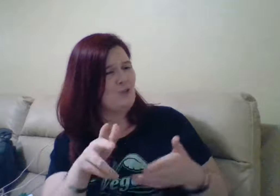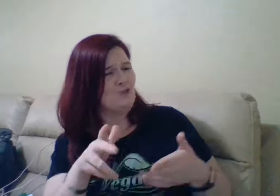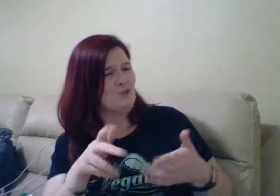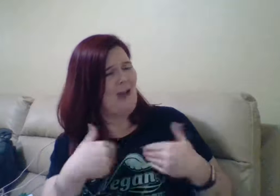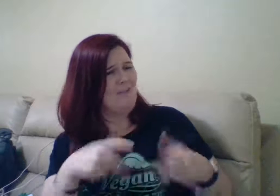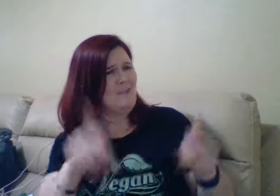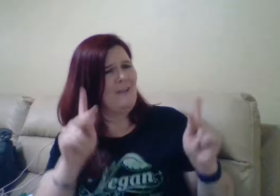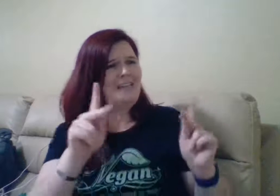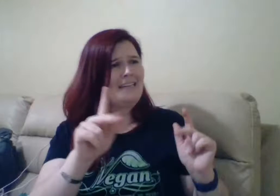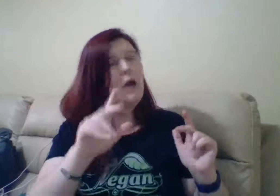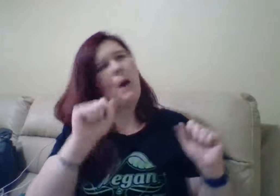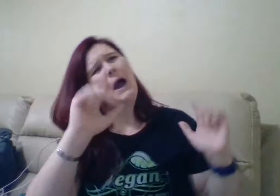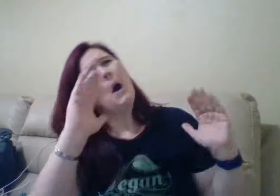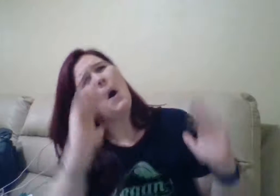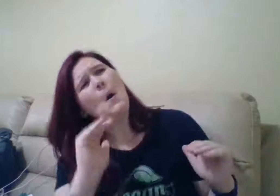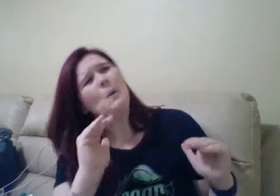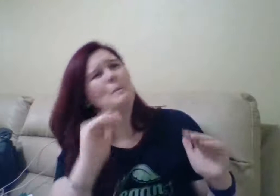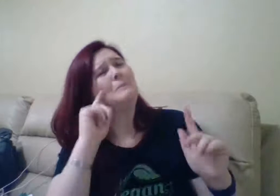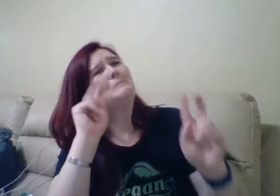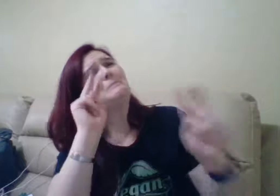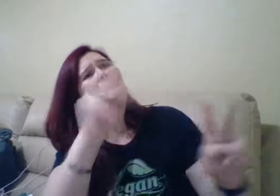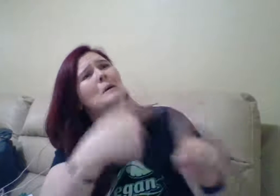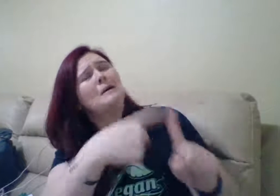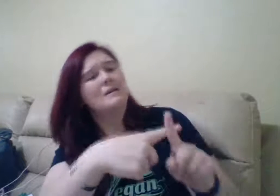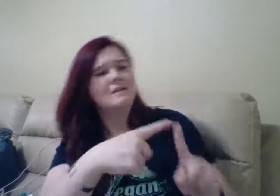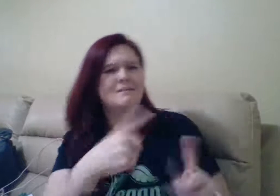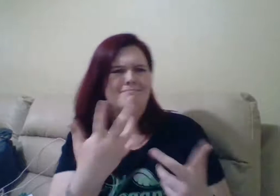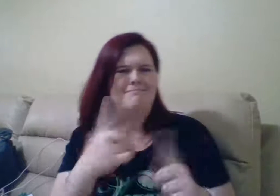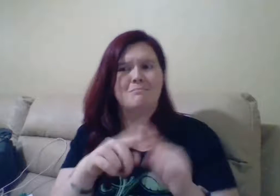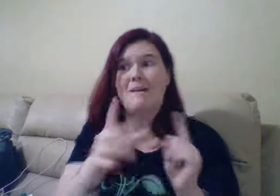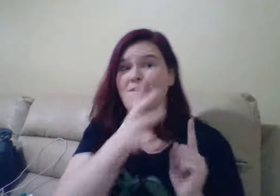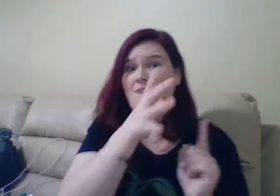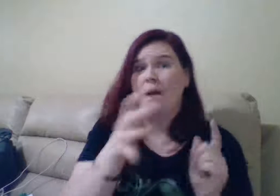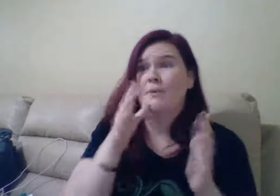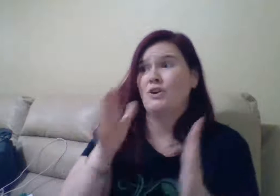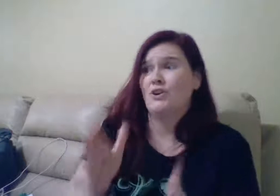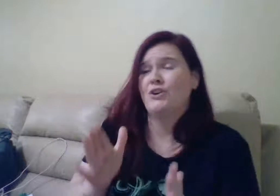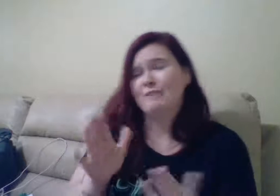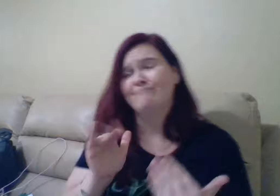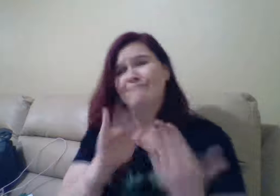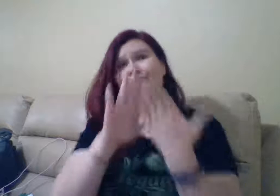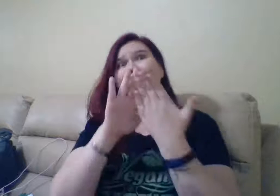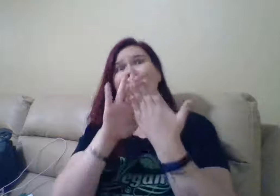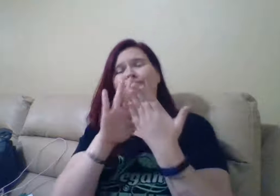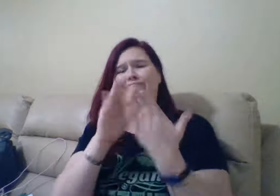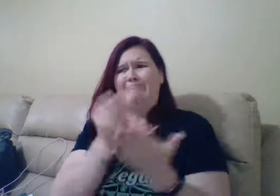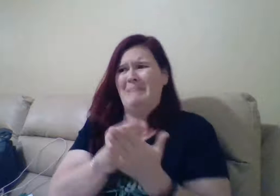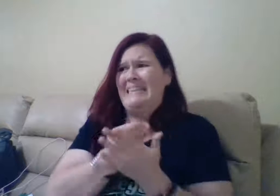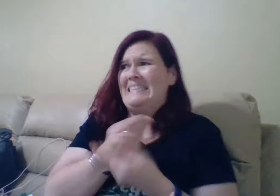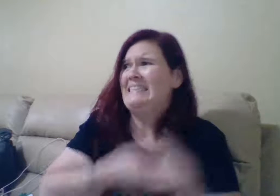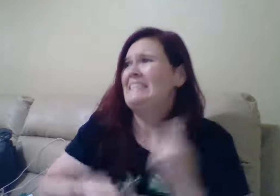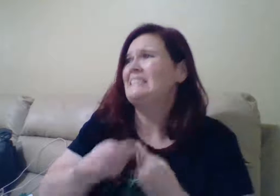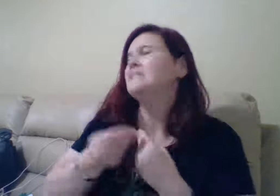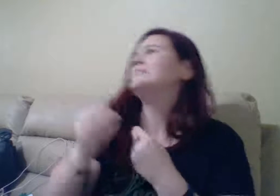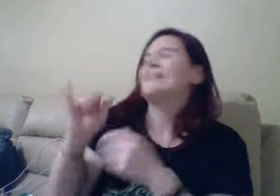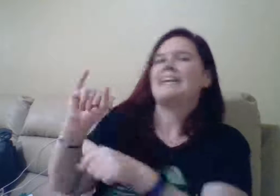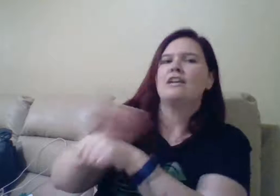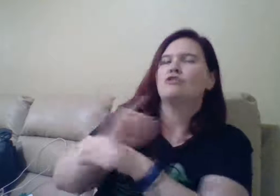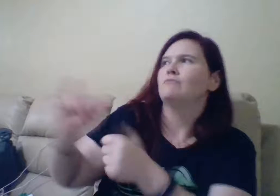as always happens with animal farmers, whenever they run into financial troubles, they're bailed out by the industry. They're given huge amounts of subsidies,